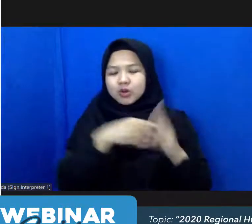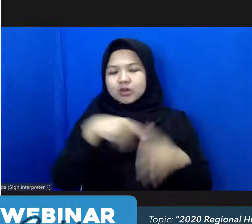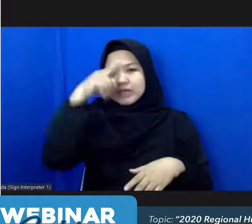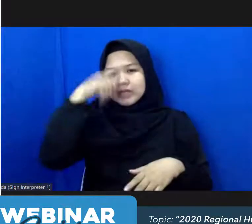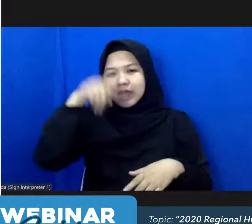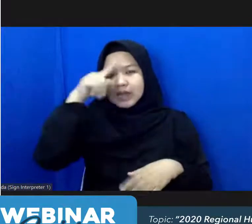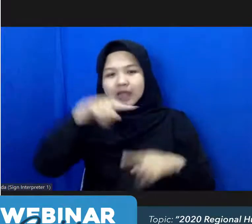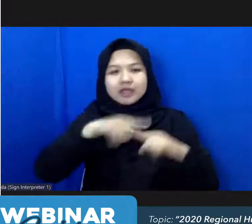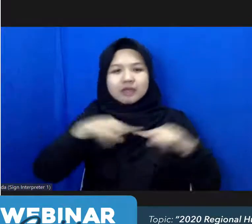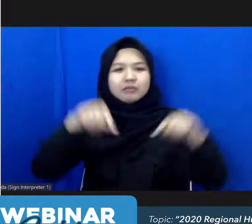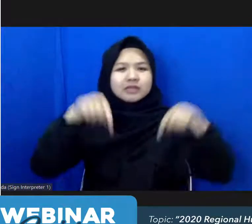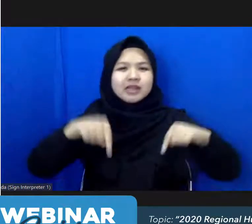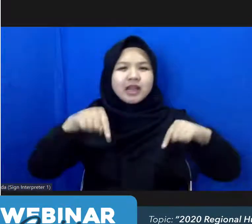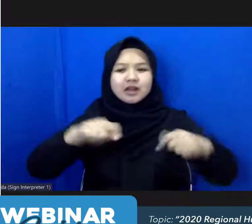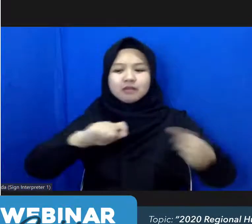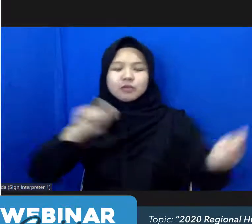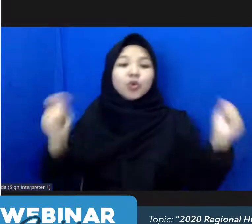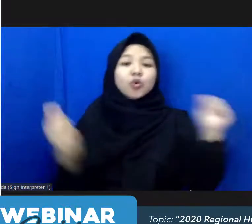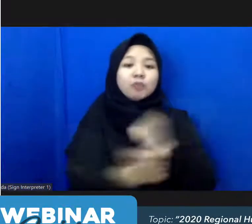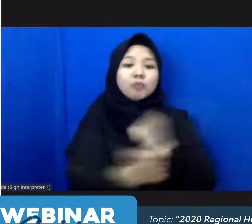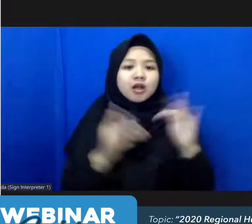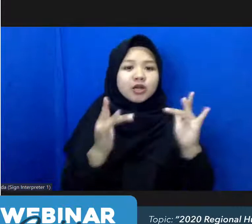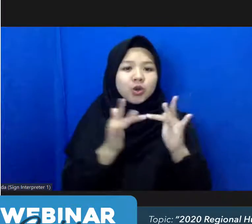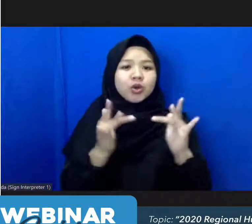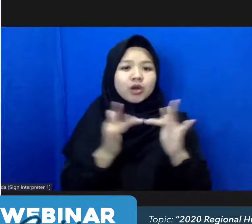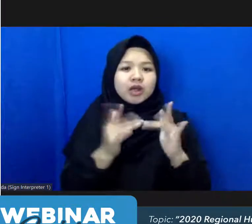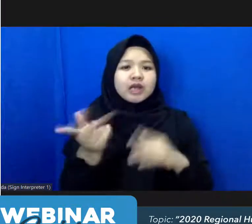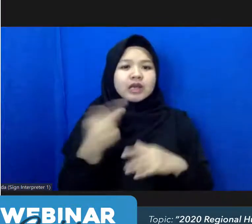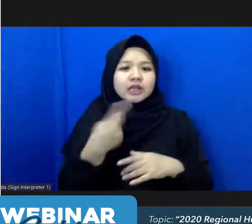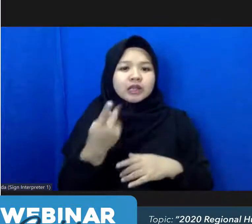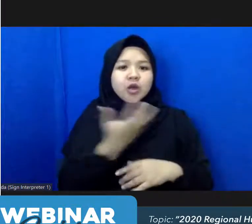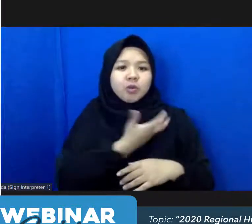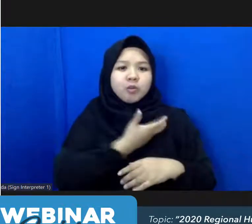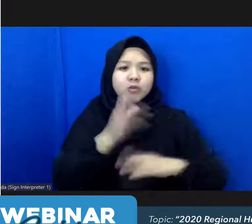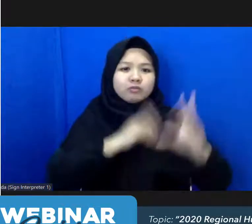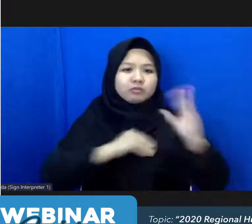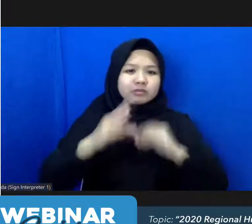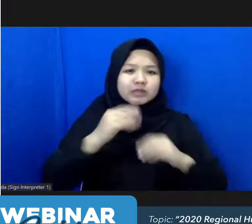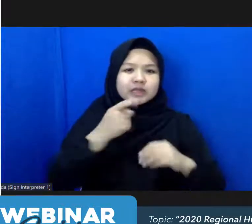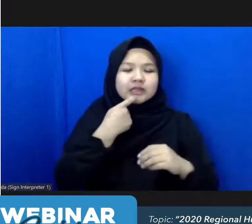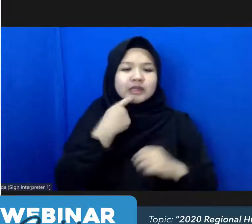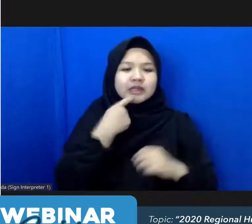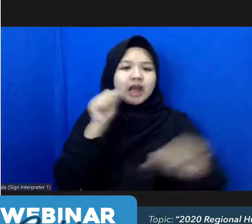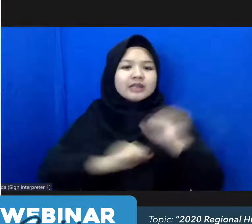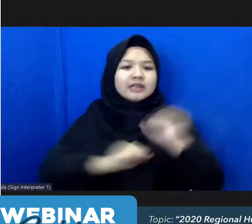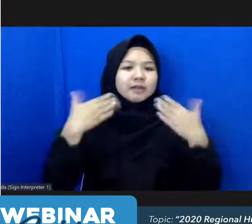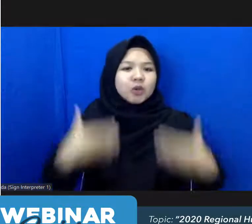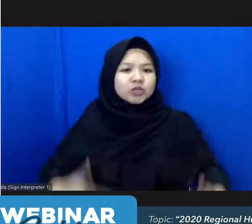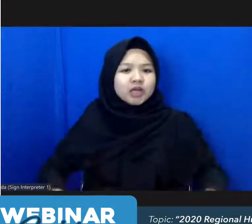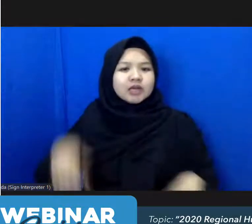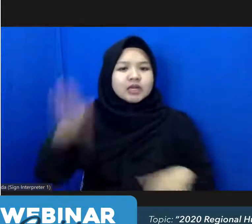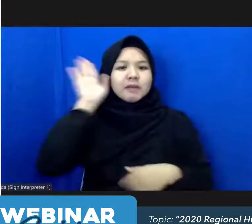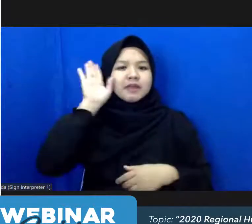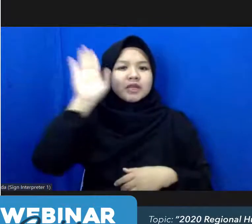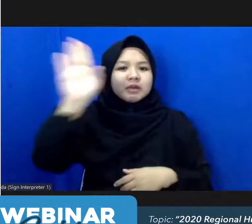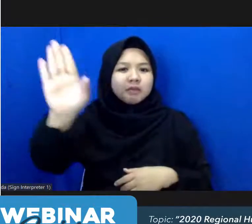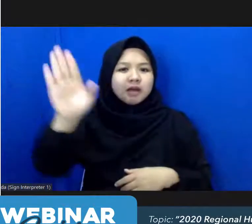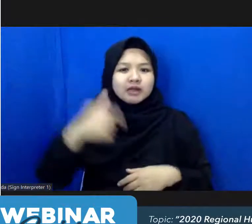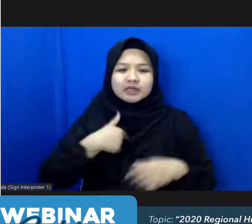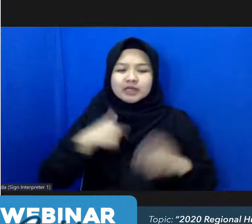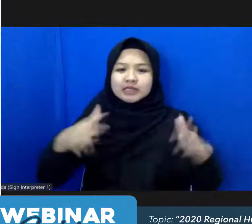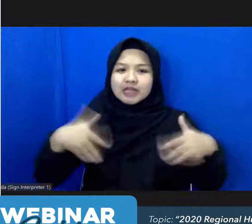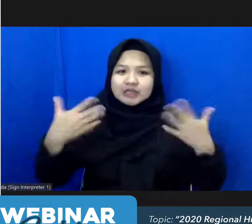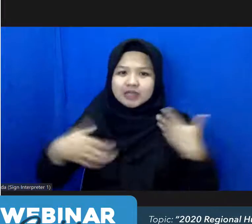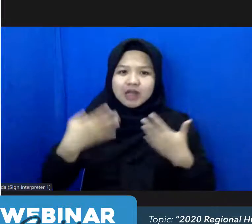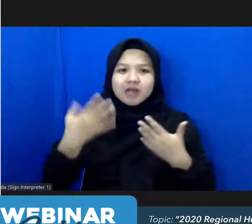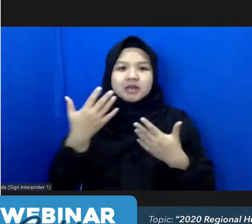this discussion is part of many, which is feeding into the future of humanitarian. So it will be really helpful to hear the